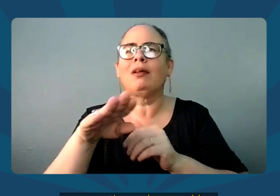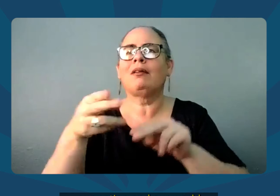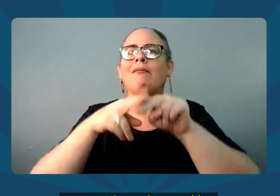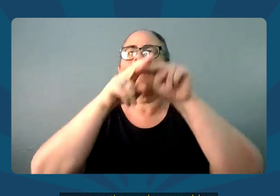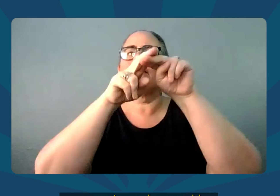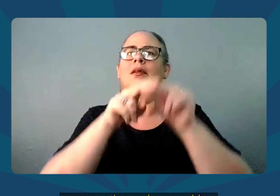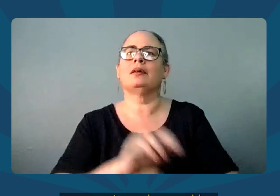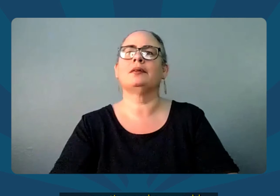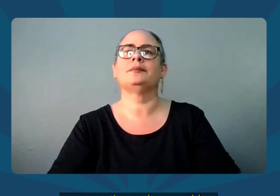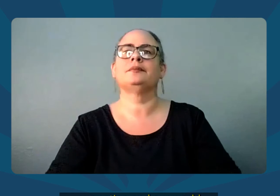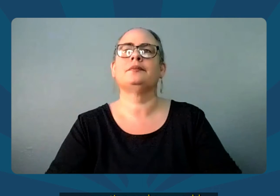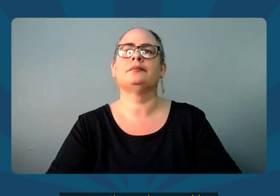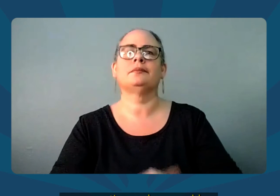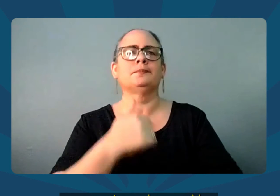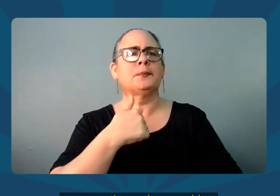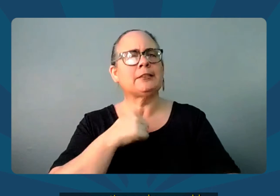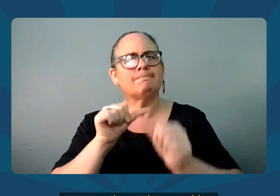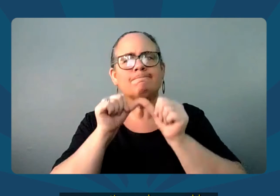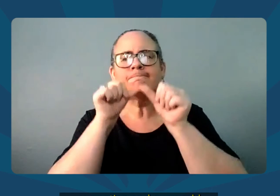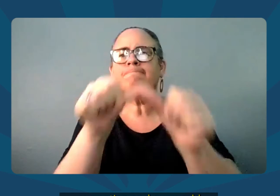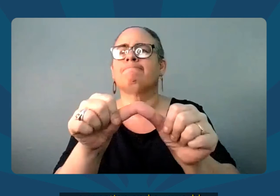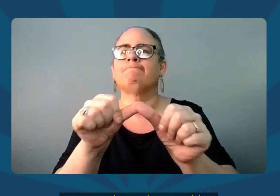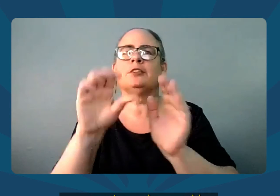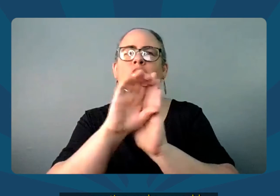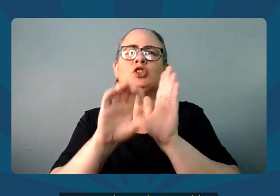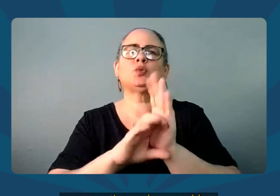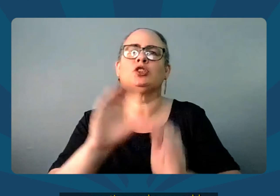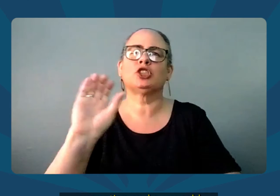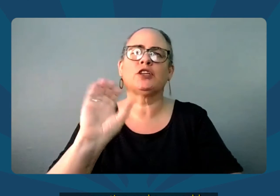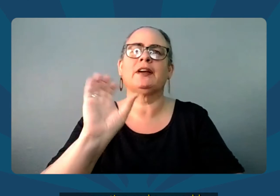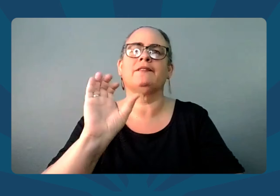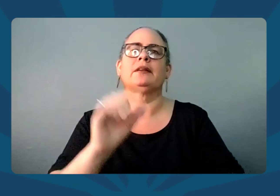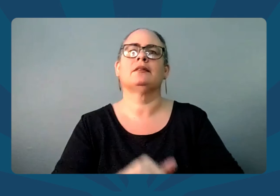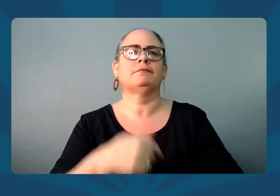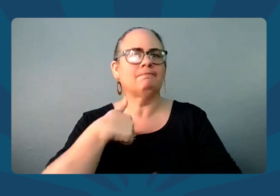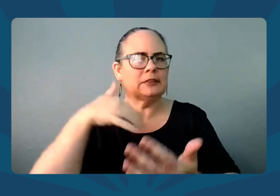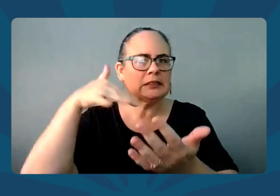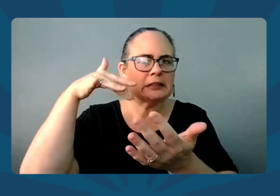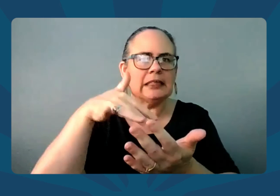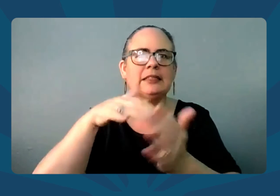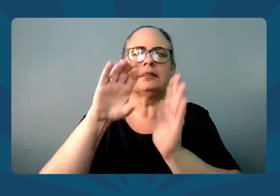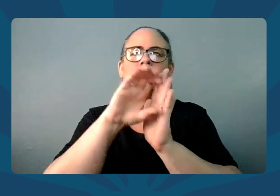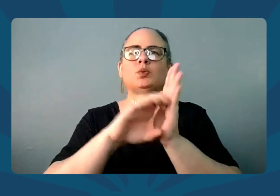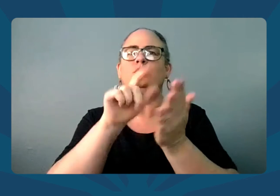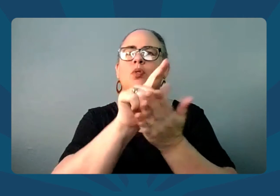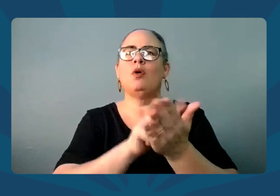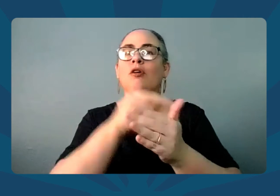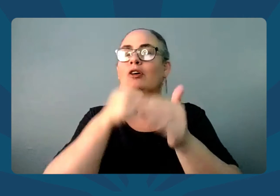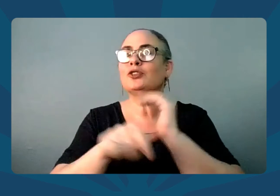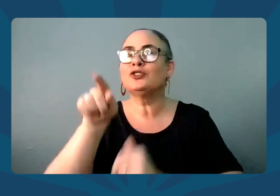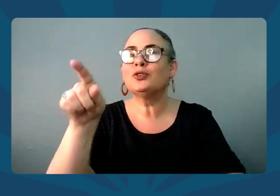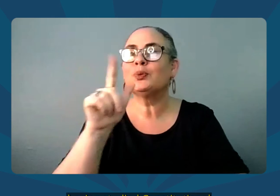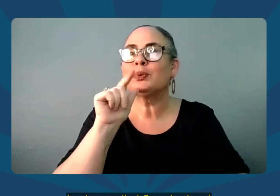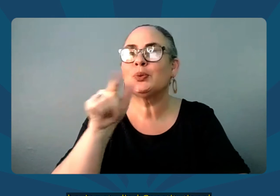nation, and our world without unsustainable inflation. I am a lifelong constitutional